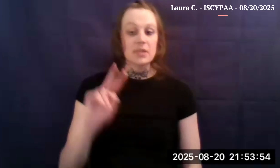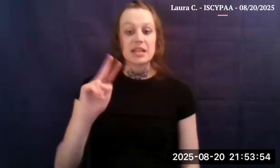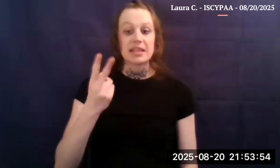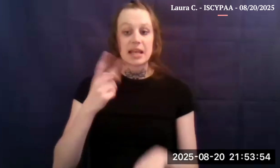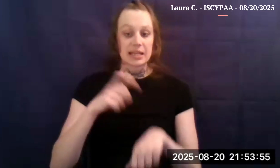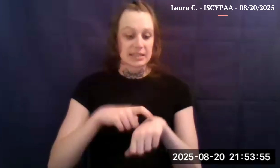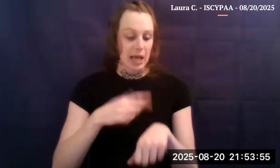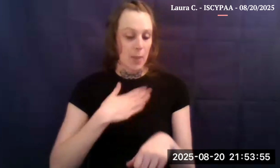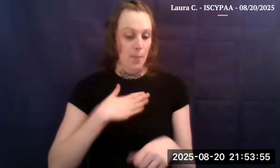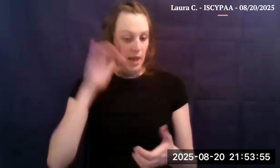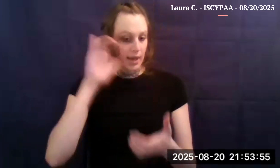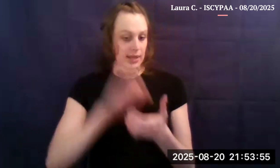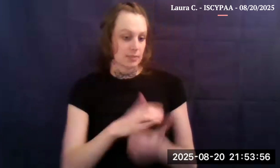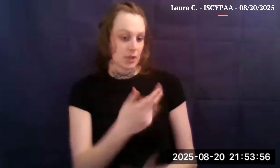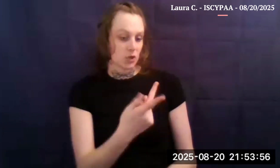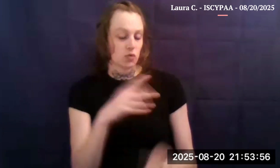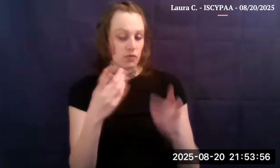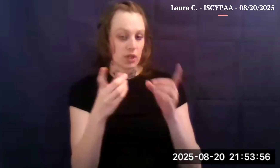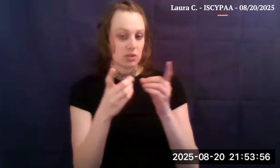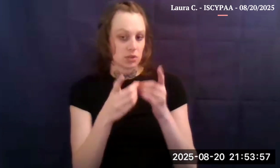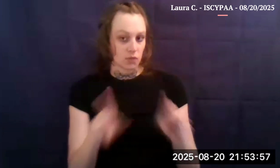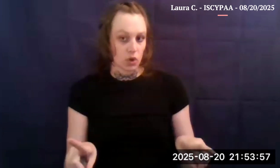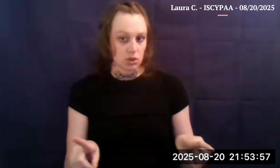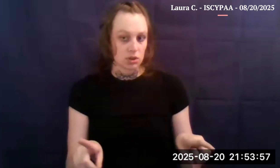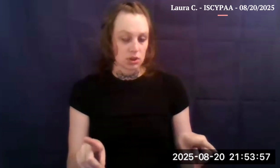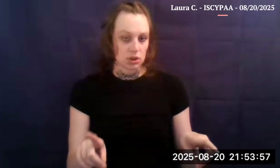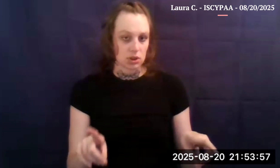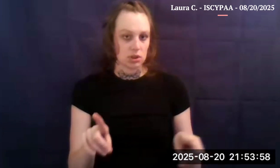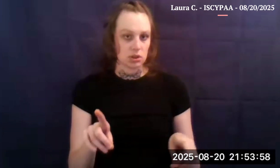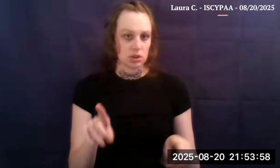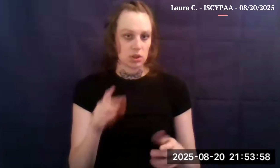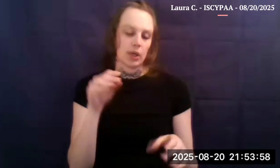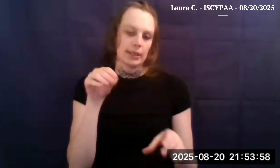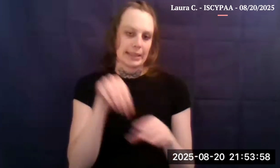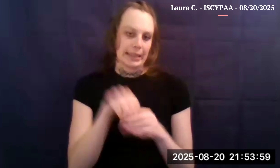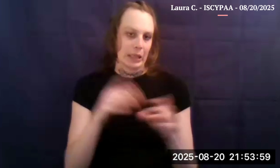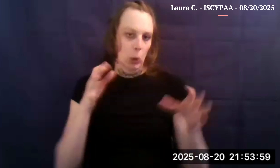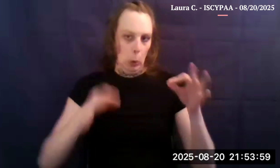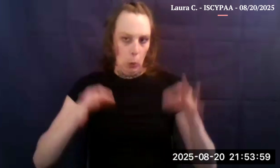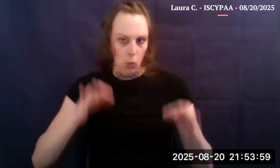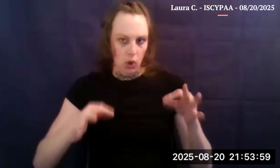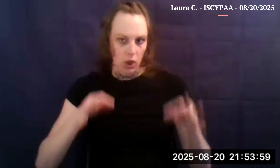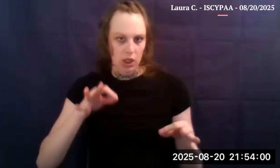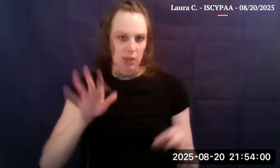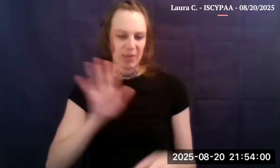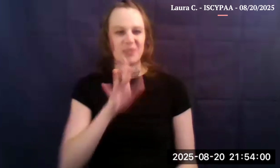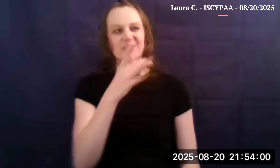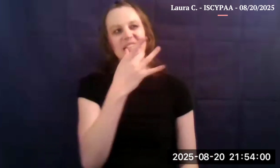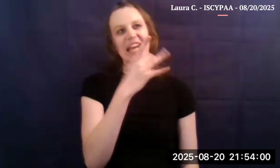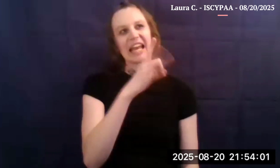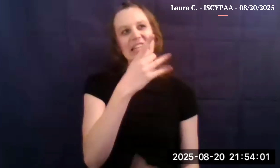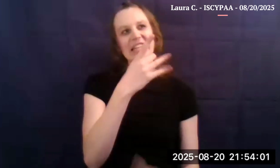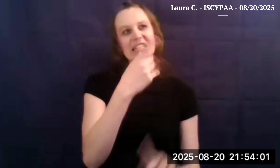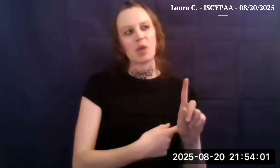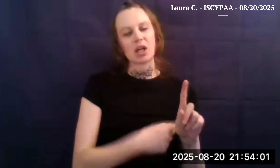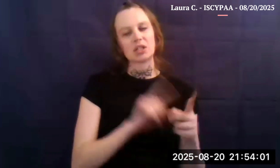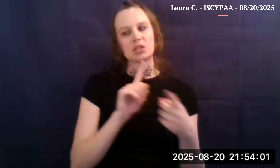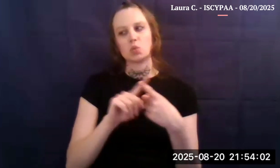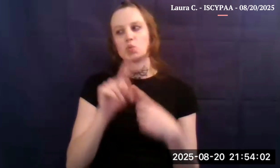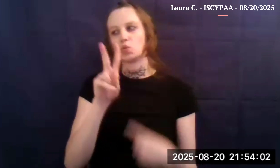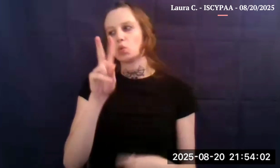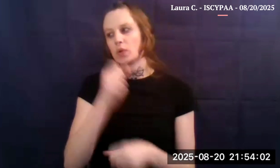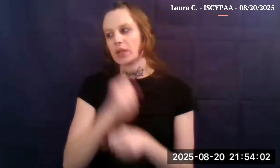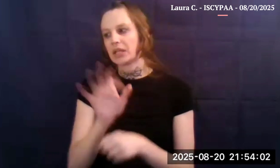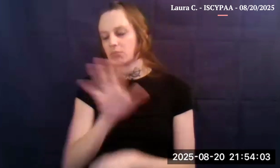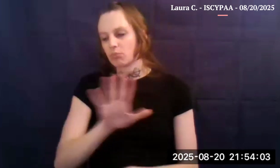husband split up, we went through court and it was like 18 months, 2 year long custody battle.